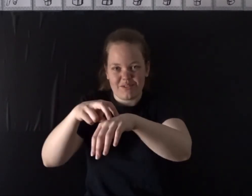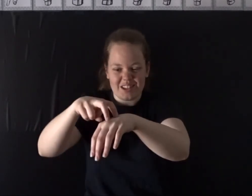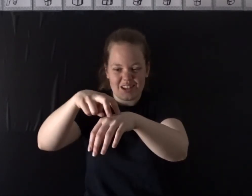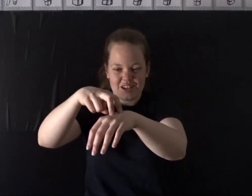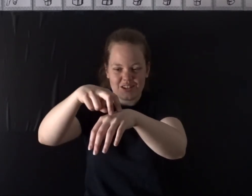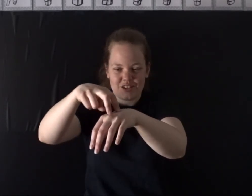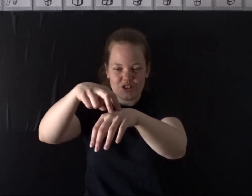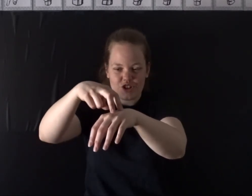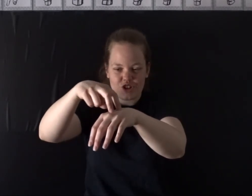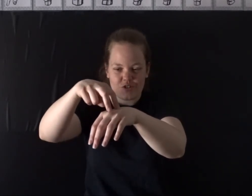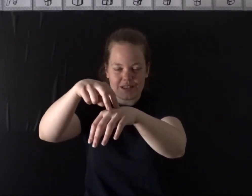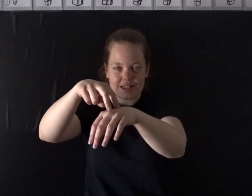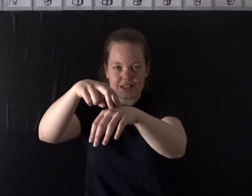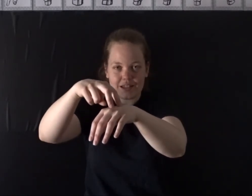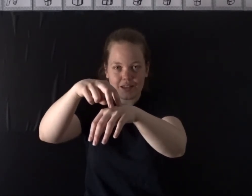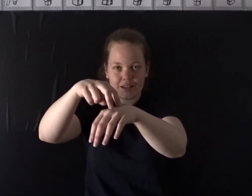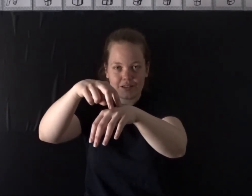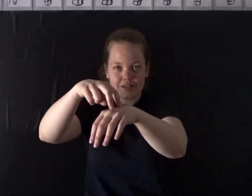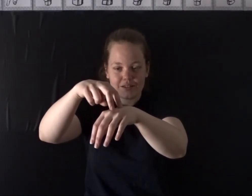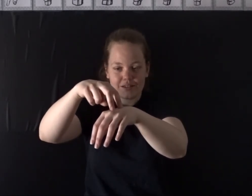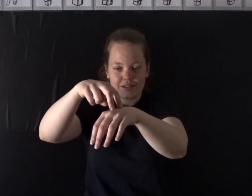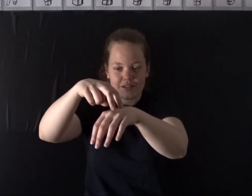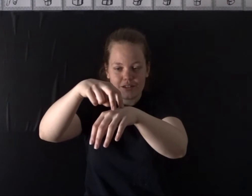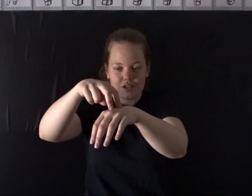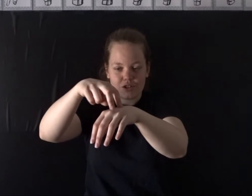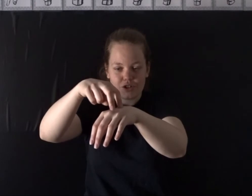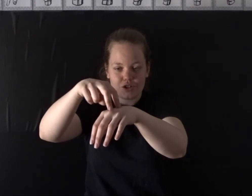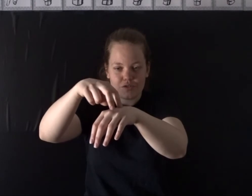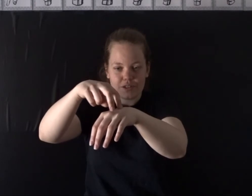feeling nervous today. Nervous.